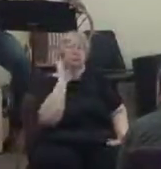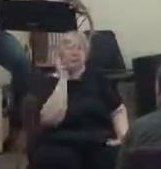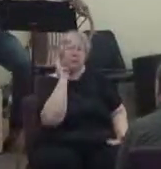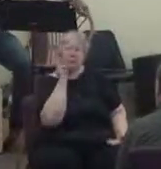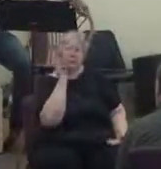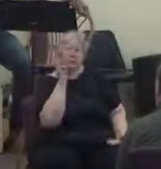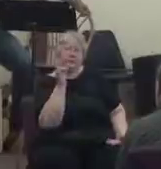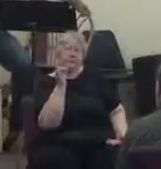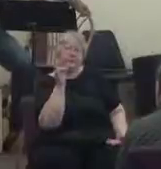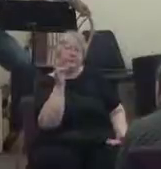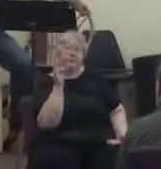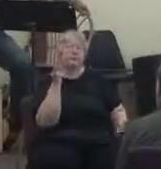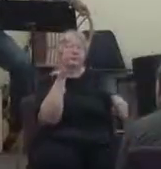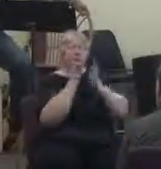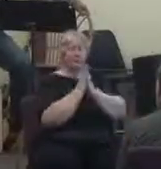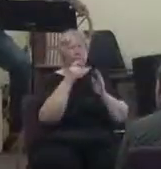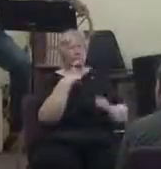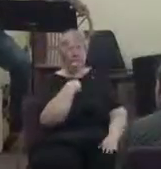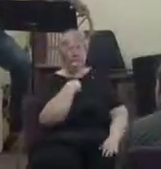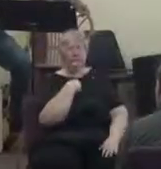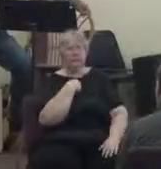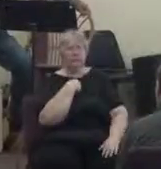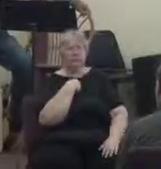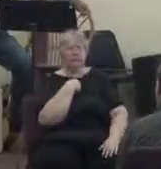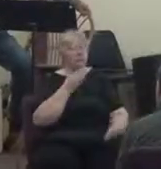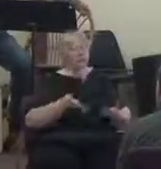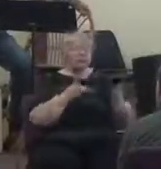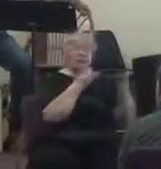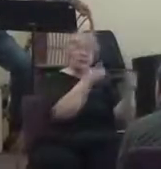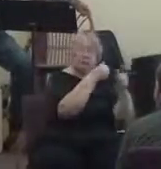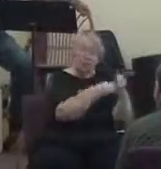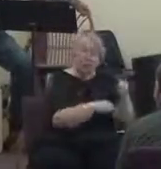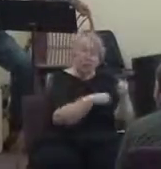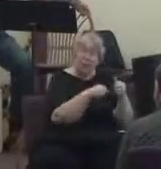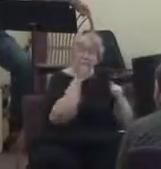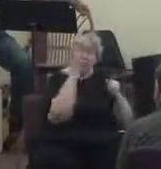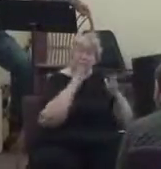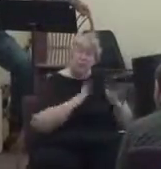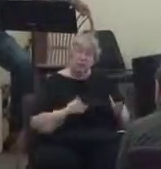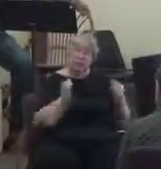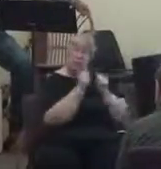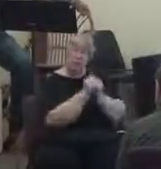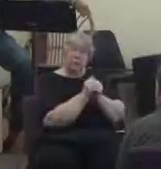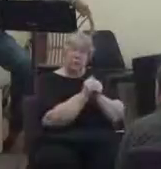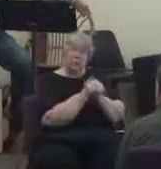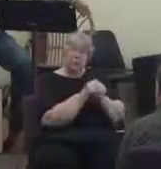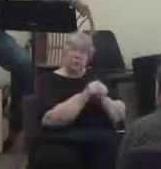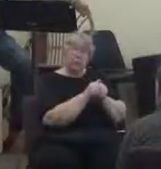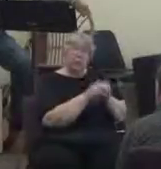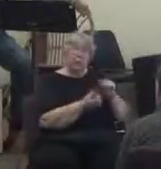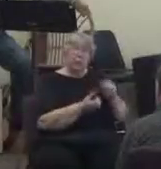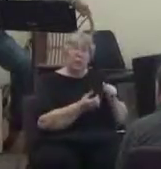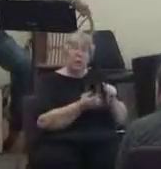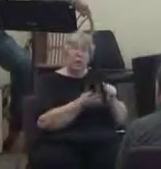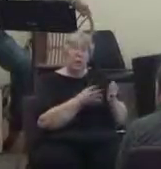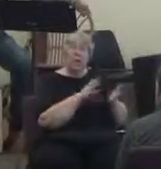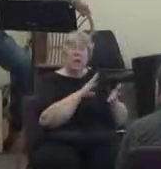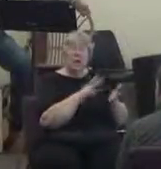they've asked me also to provide each of these pastors with a copy of a book that I wrote years